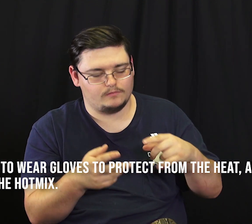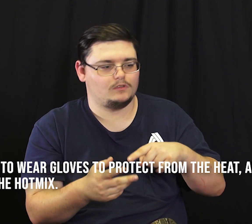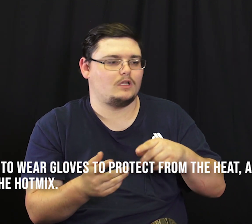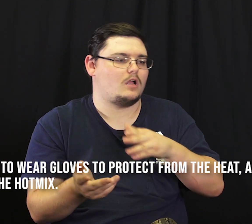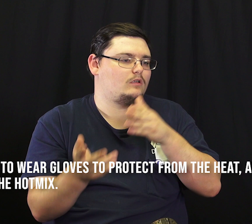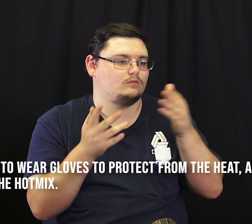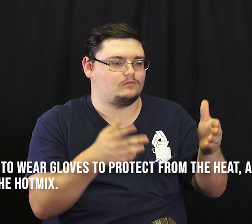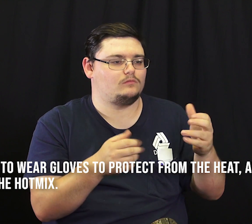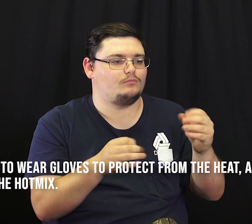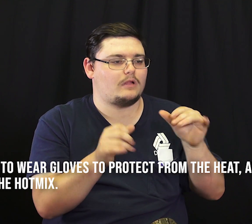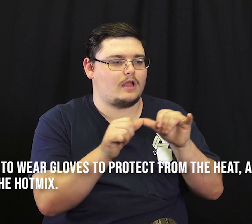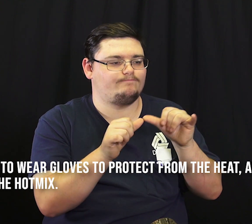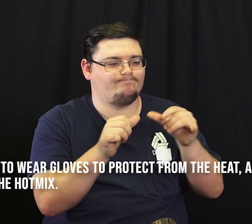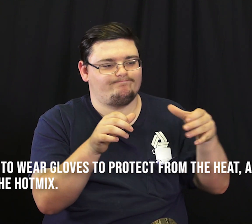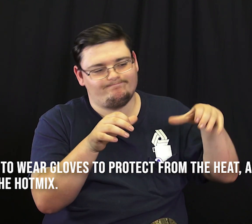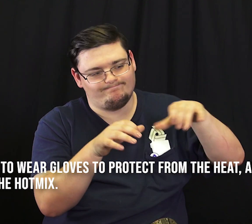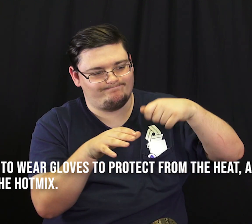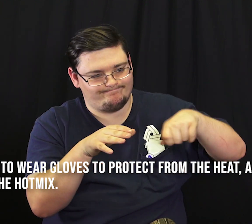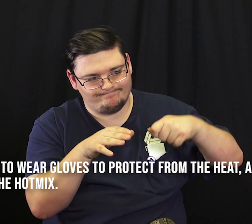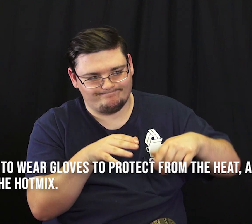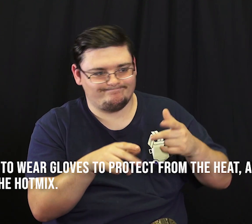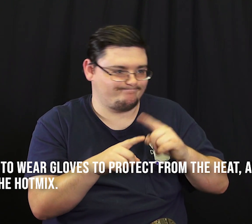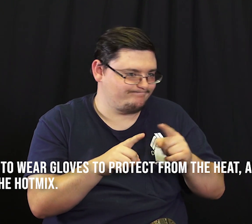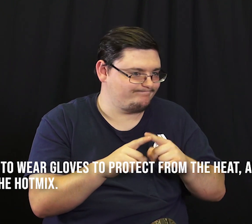Then they had fans to cool it down after a burn session.